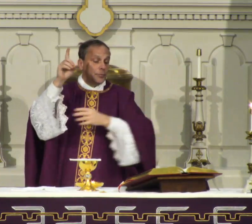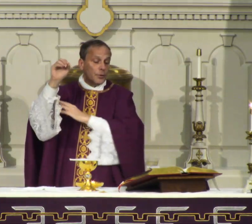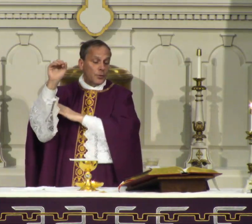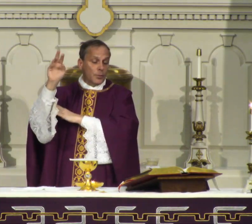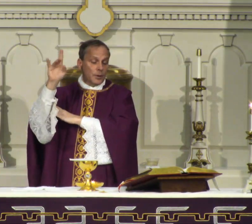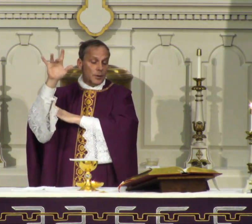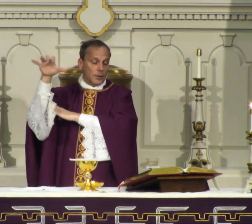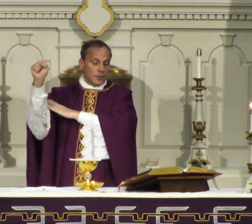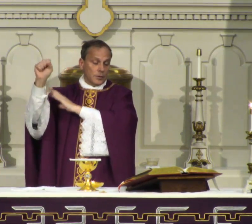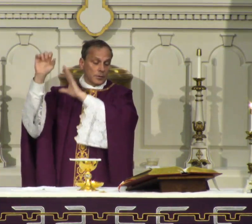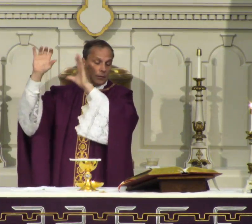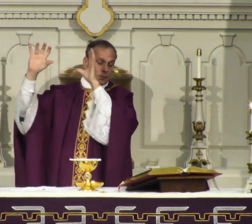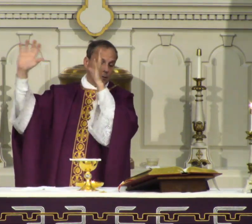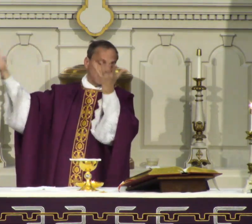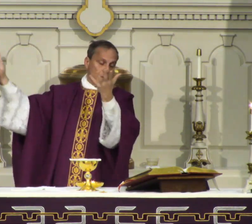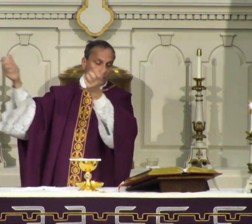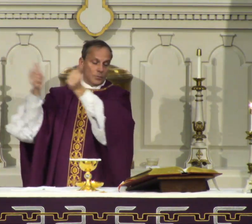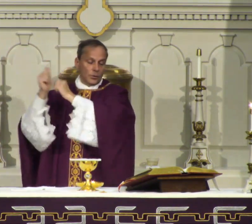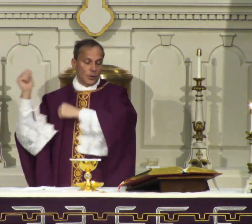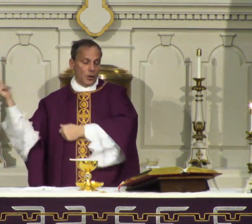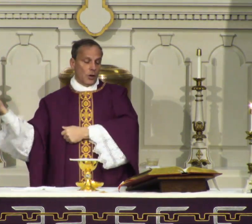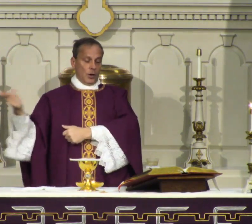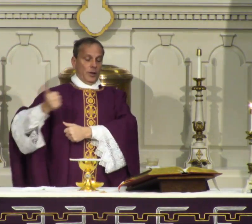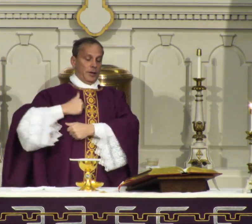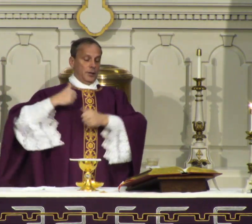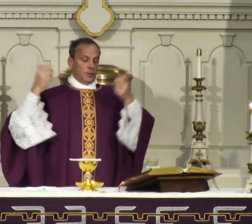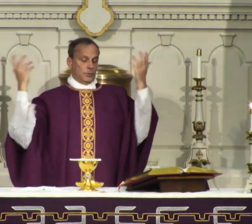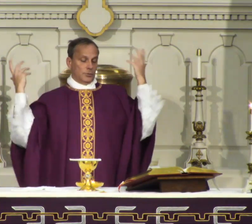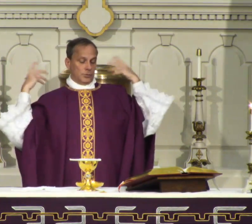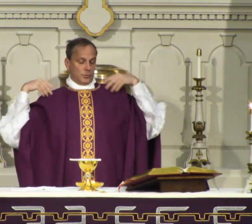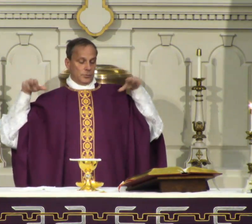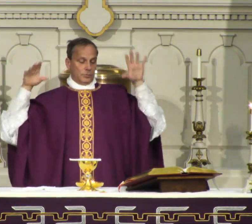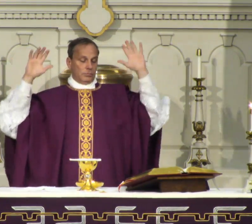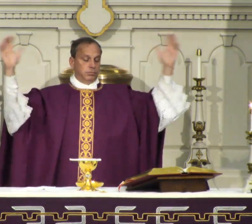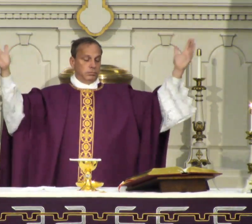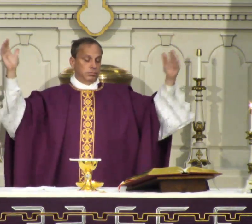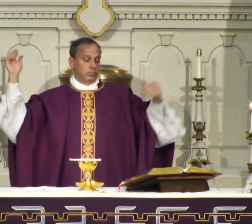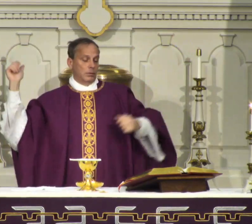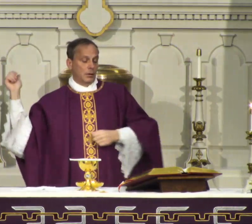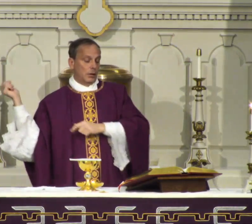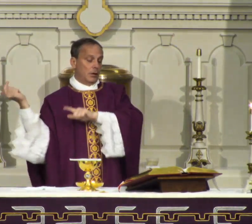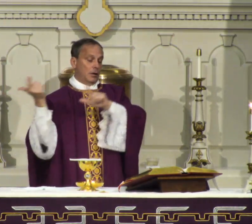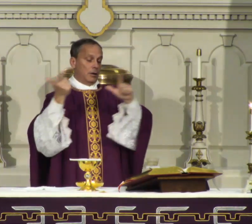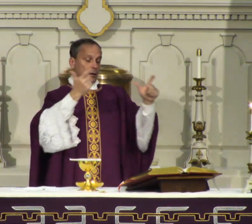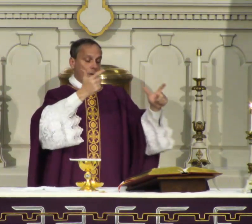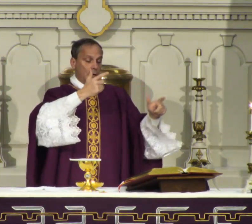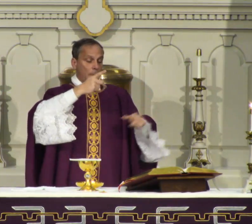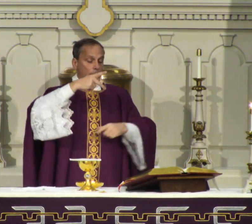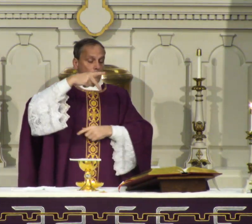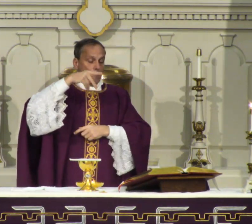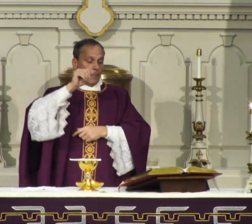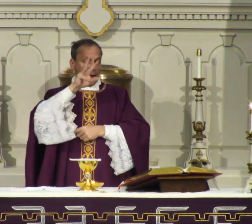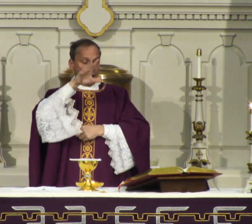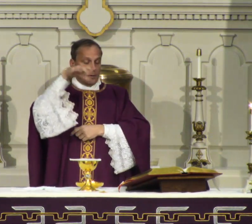with thrones and dominions, and with all the hosts and powers of heaven,